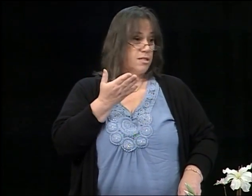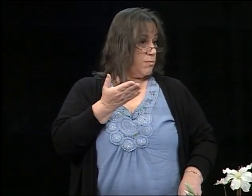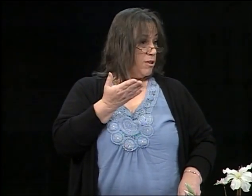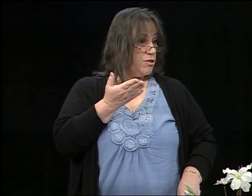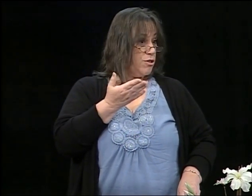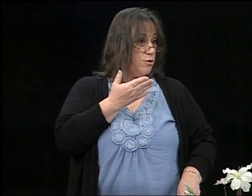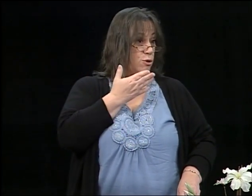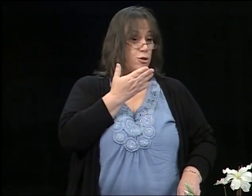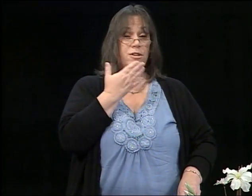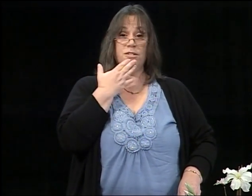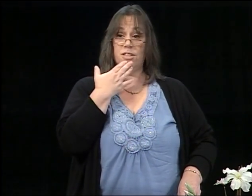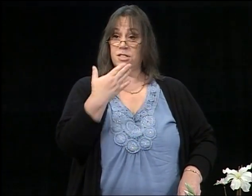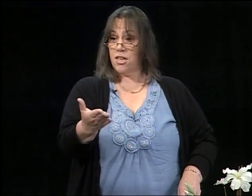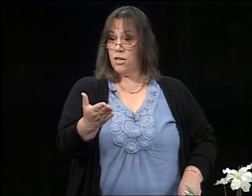Similar to good is thank you.